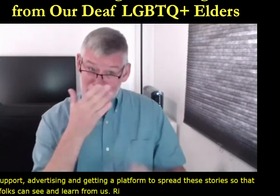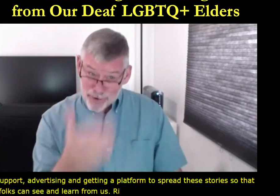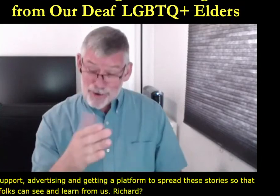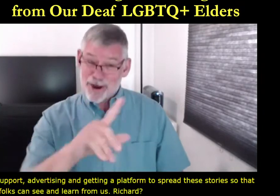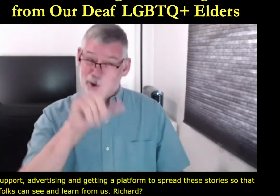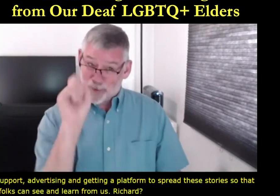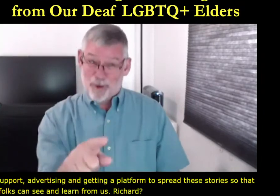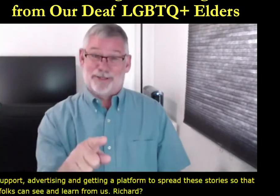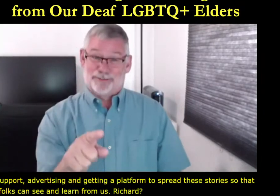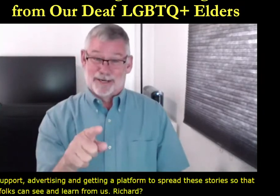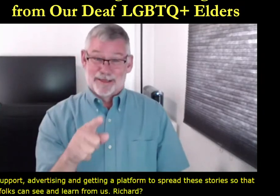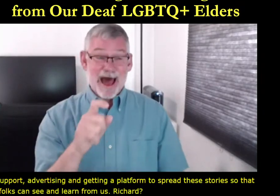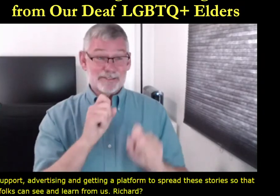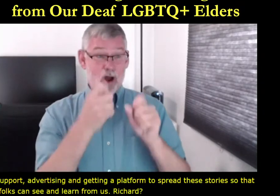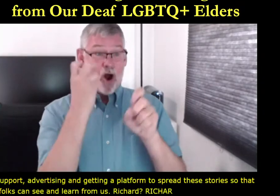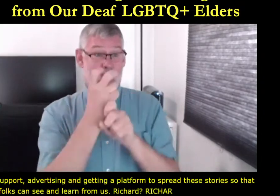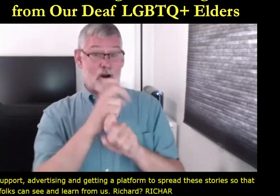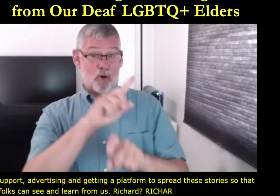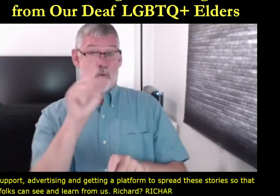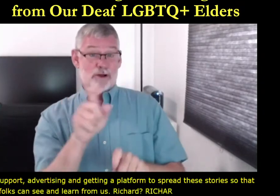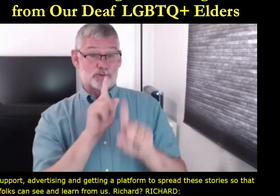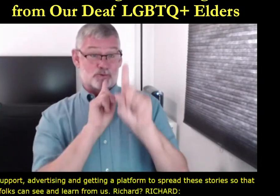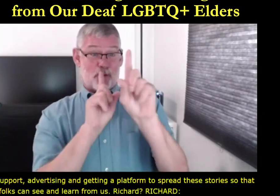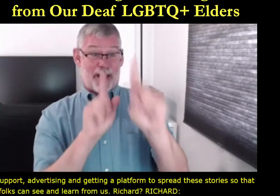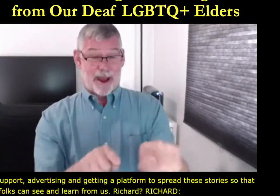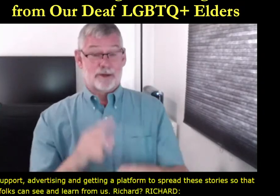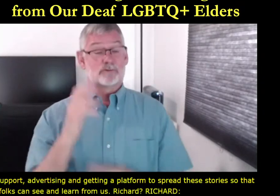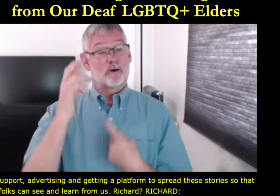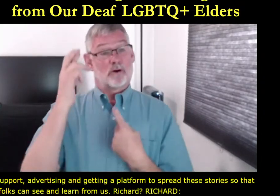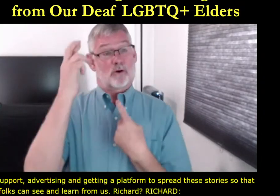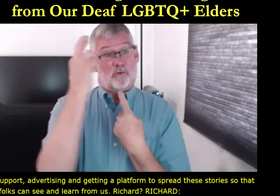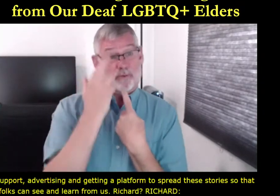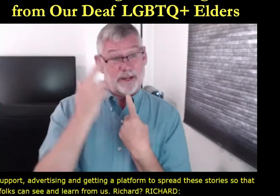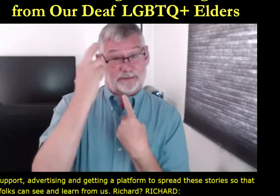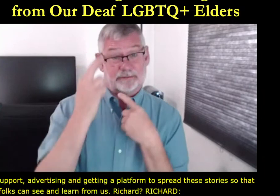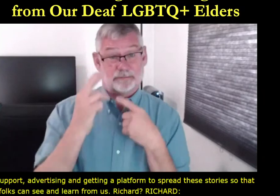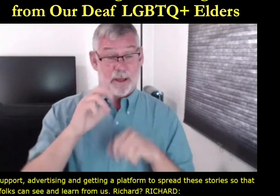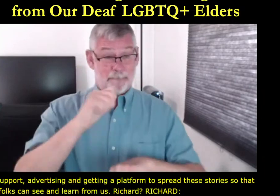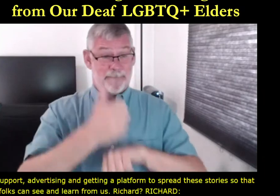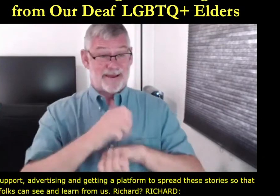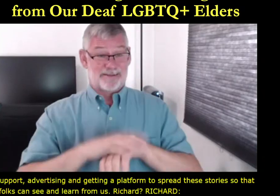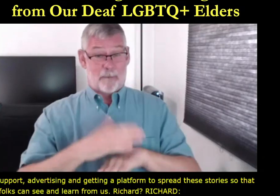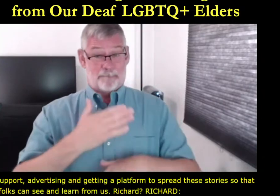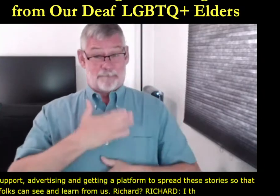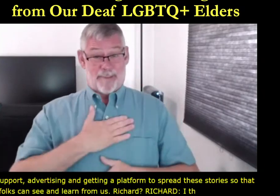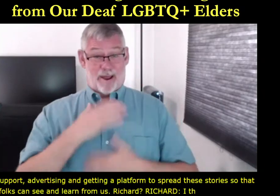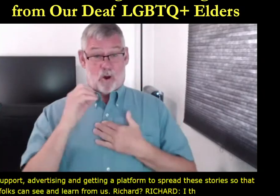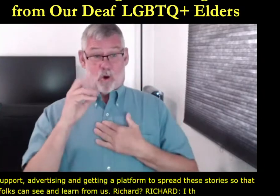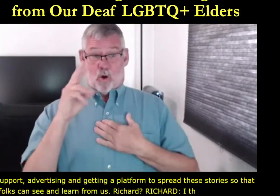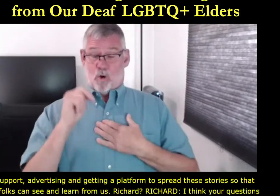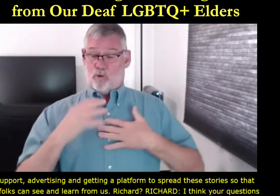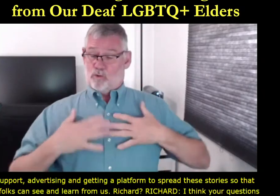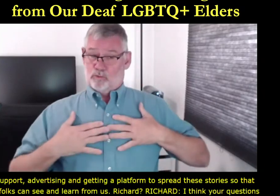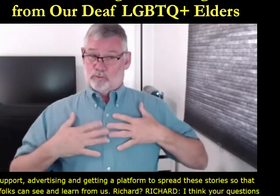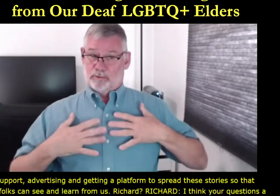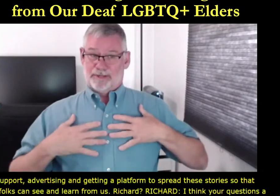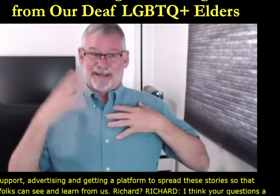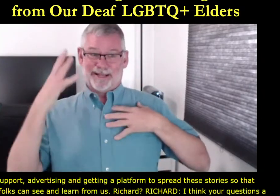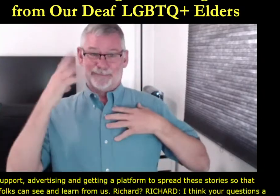i think your question is a very good question it really is it's hard too it's hard to answer and the reason for that is because based on my own